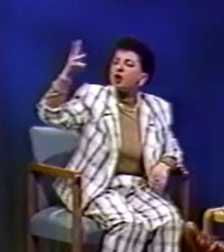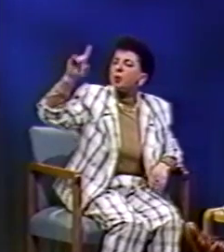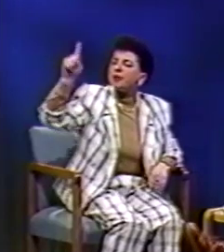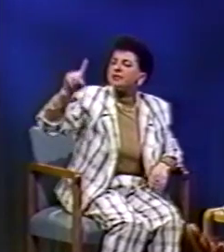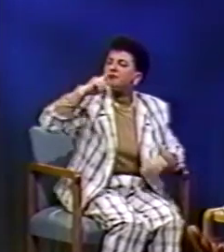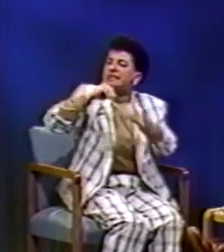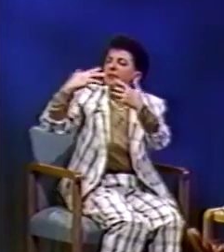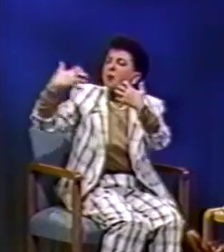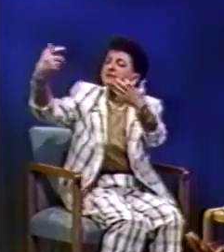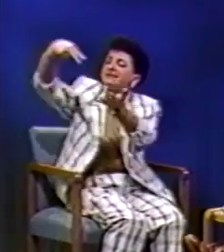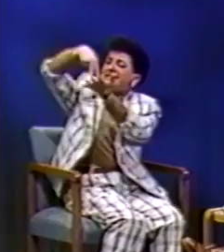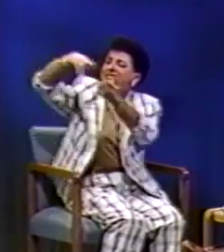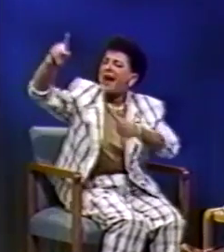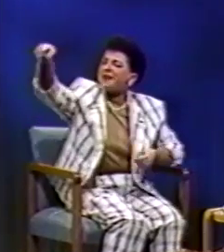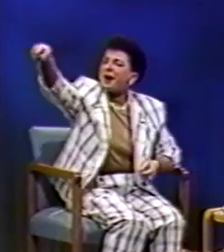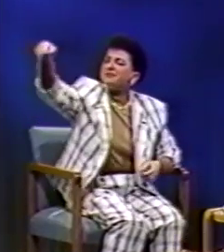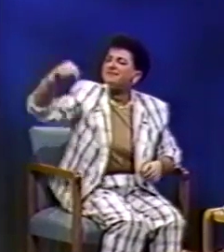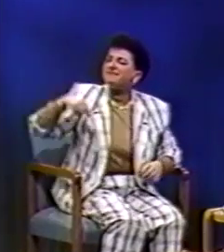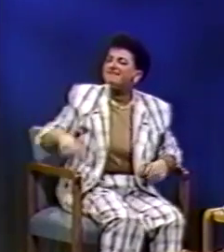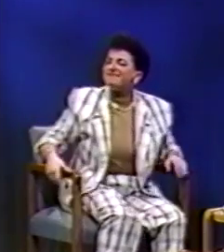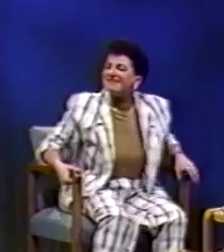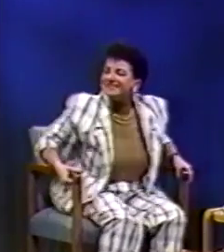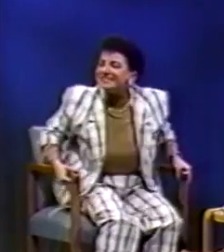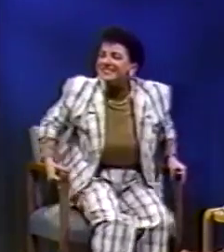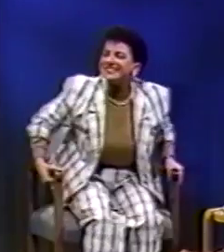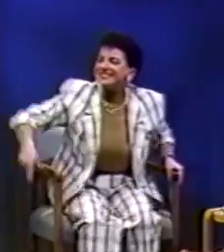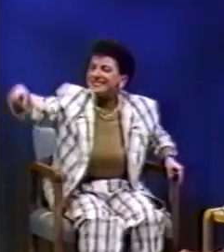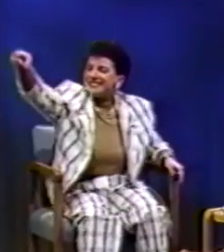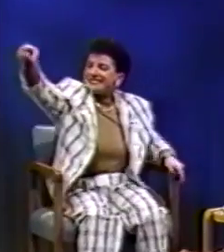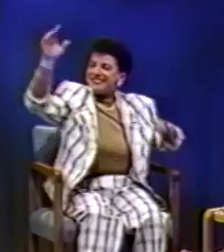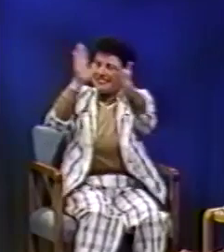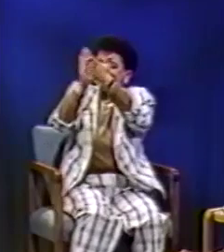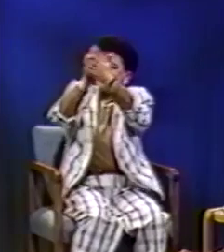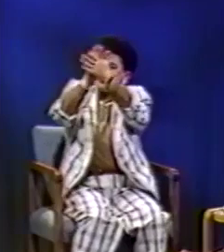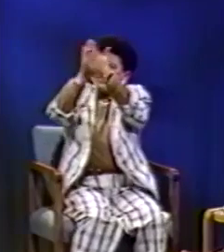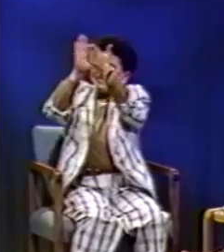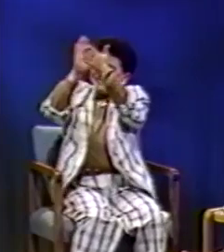for a comment from Alan Hurwitz, who's with us in the audience.